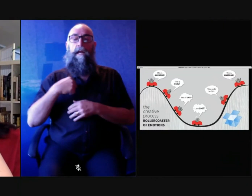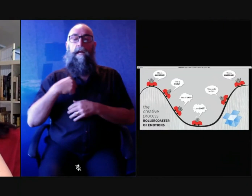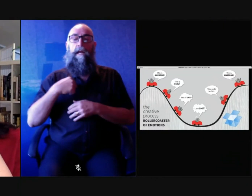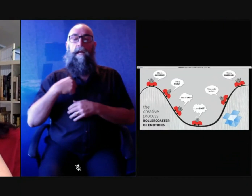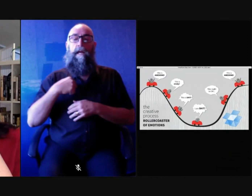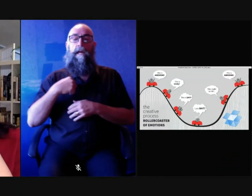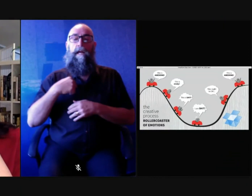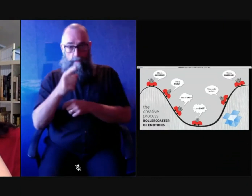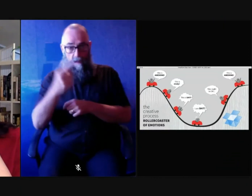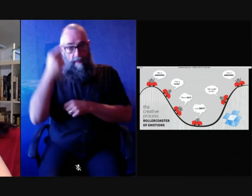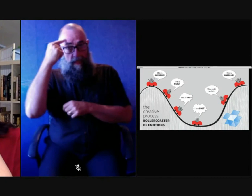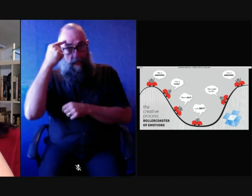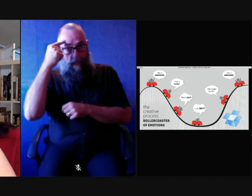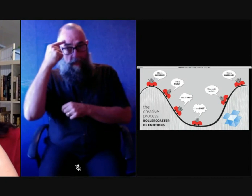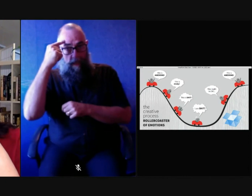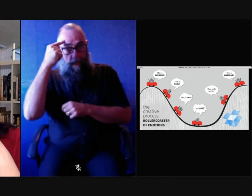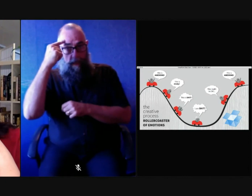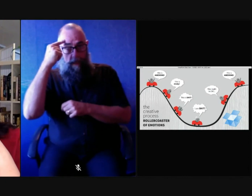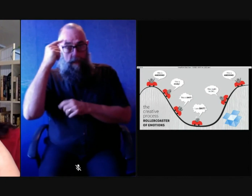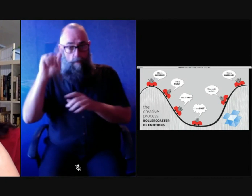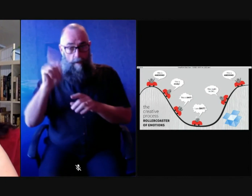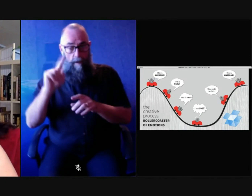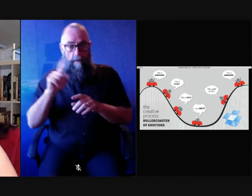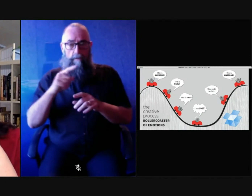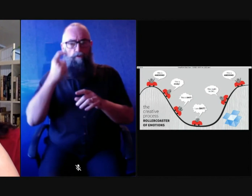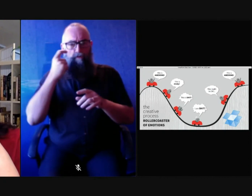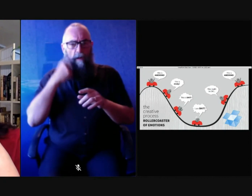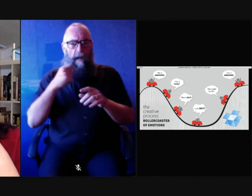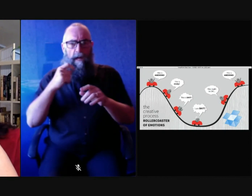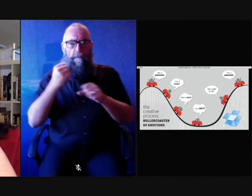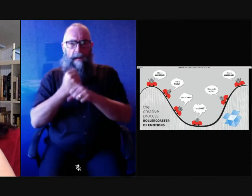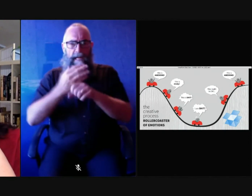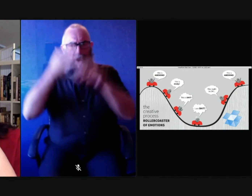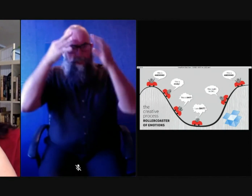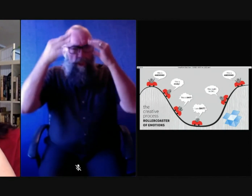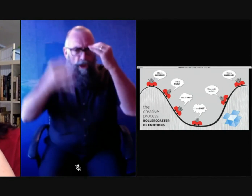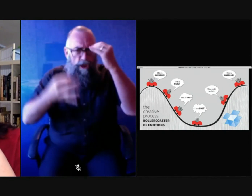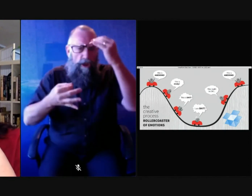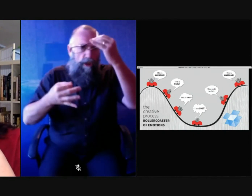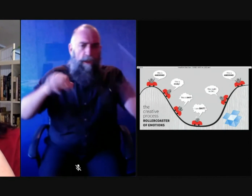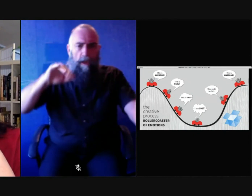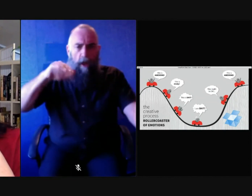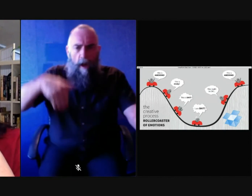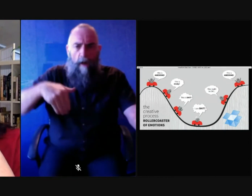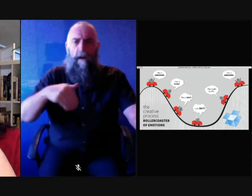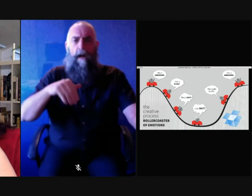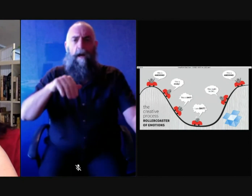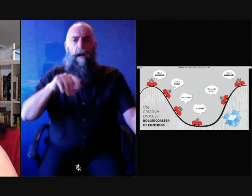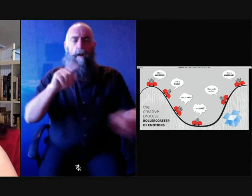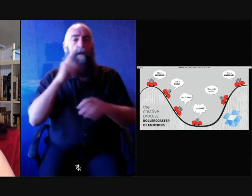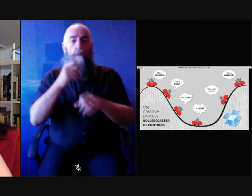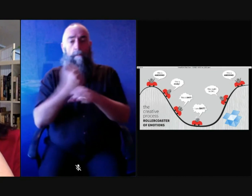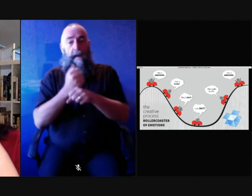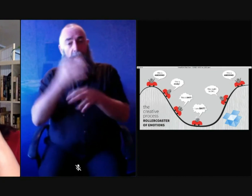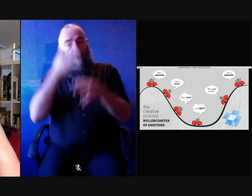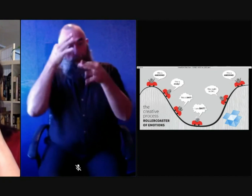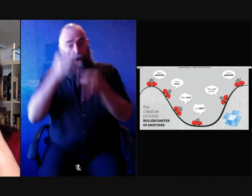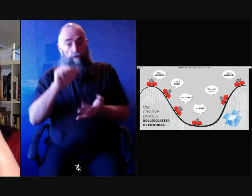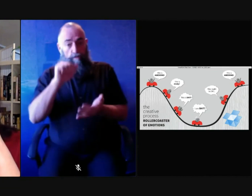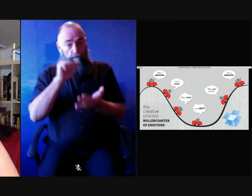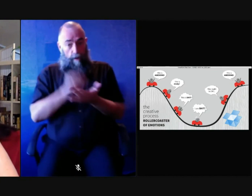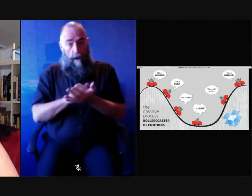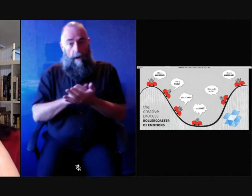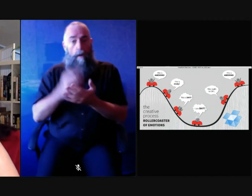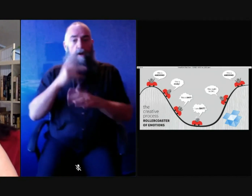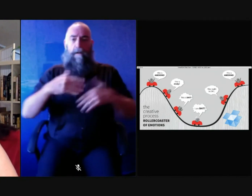sure that you just try and make all the big decisions that you need to make at the moment when you're feeling okay. Any big